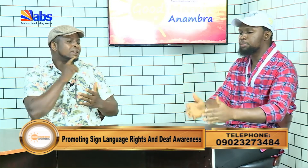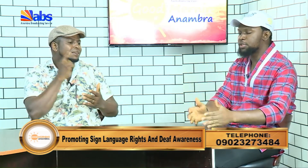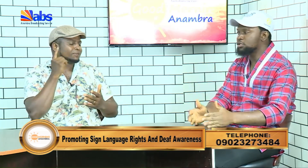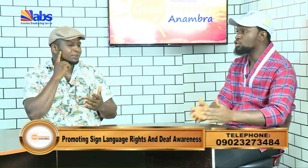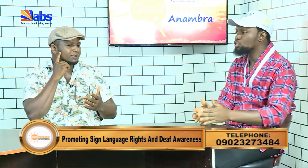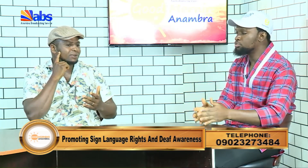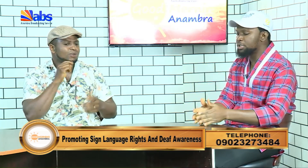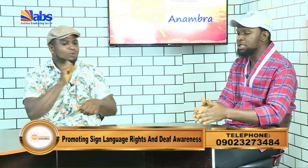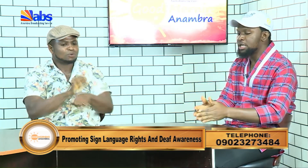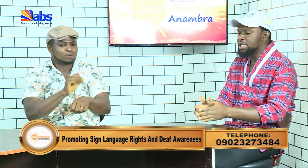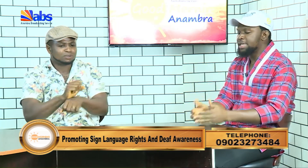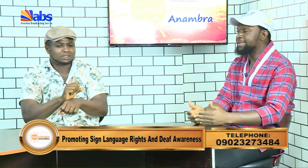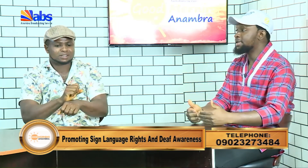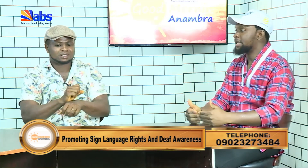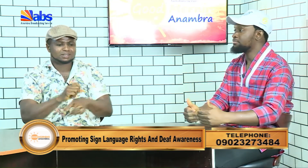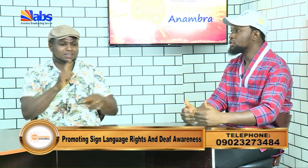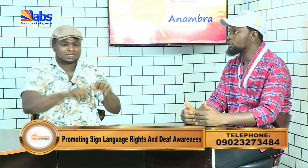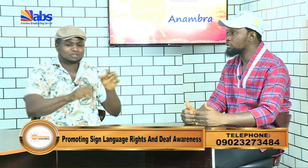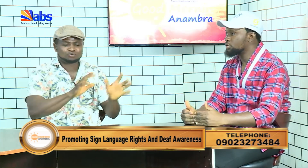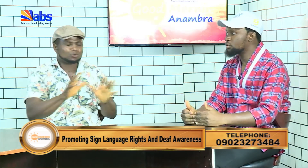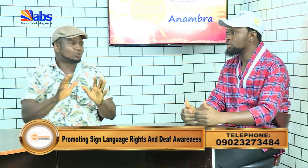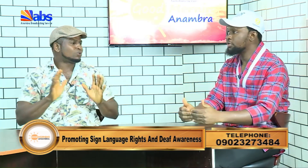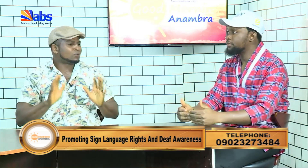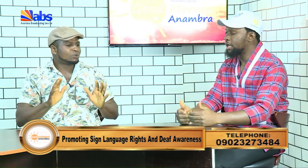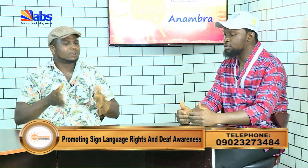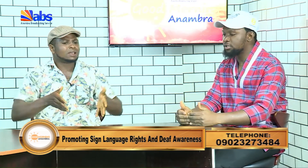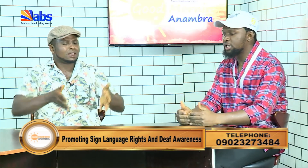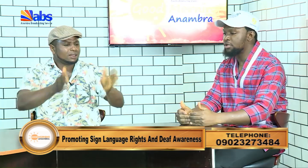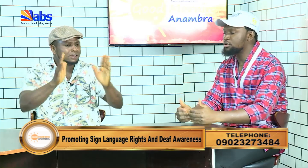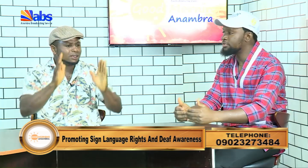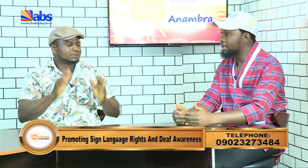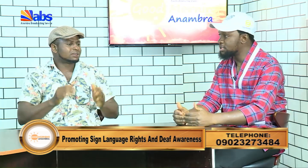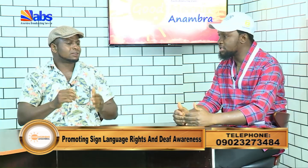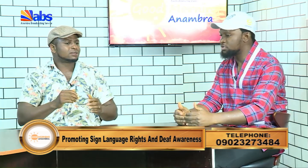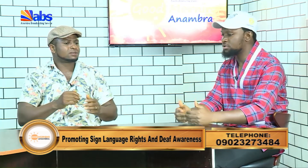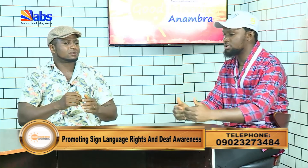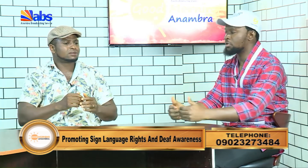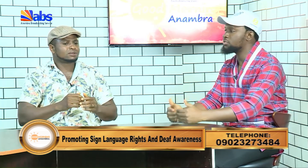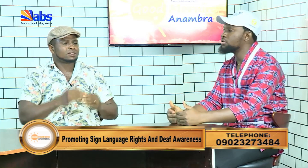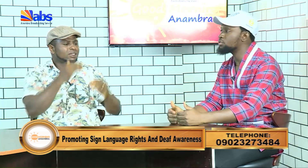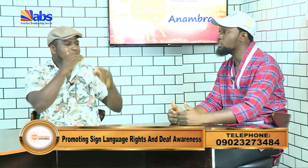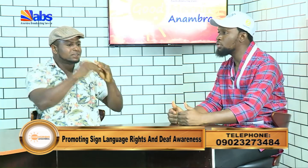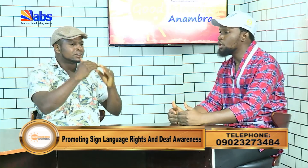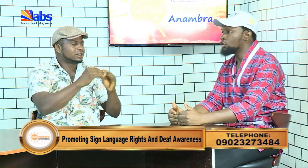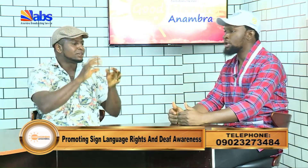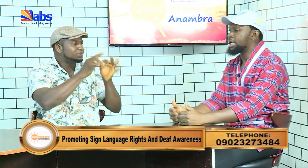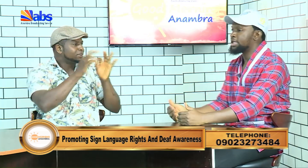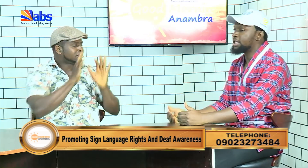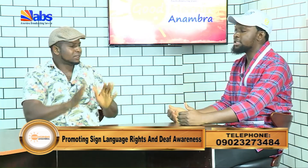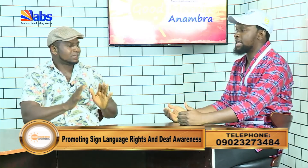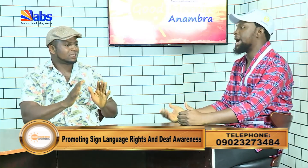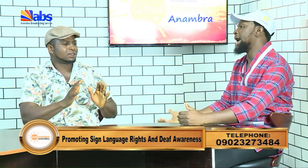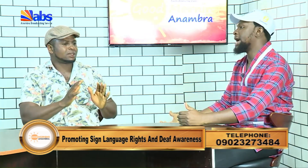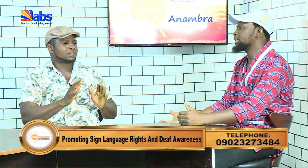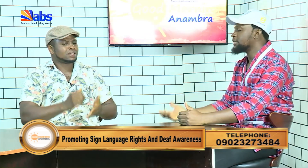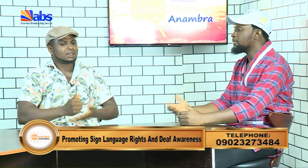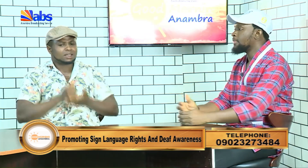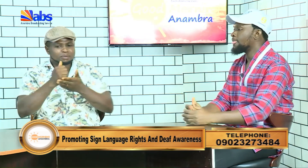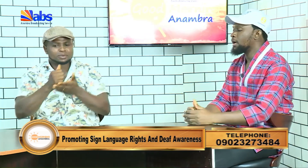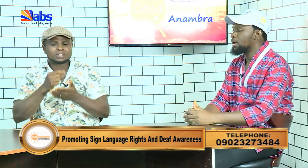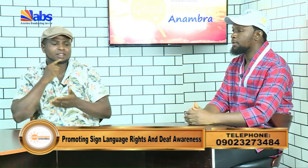so person should be given admission to the university, to the secondary school. Just like a case I